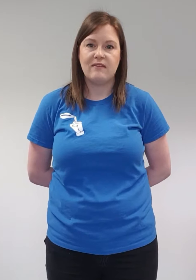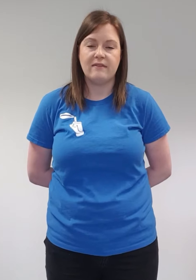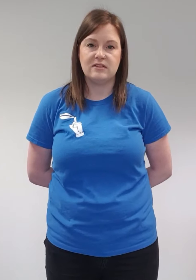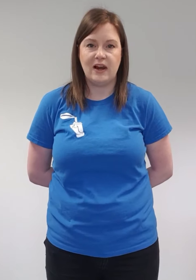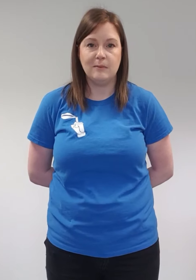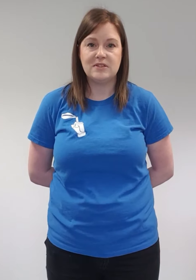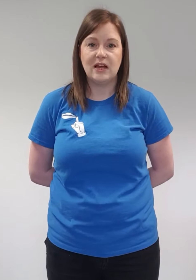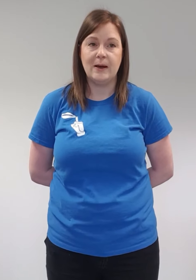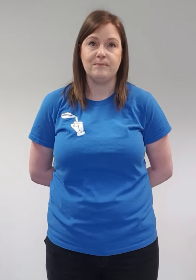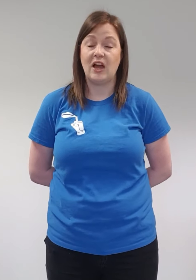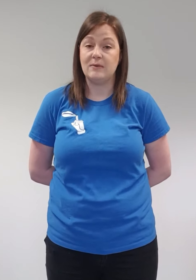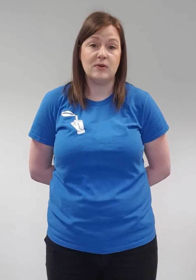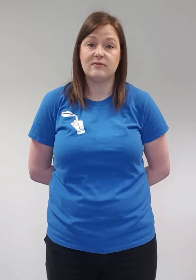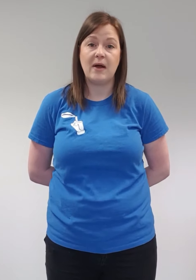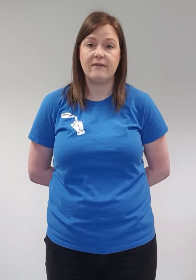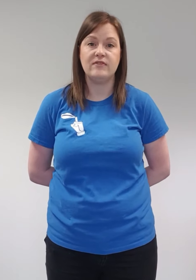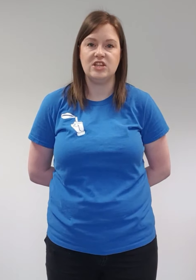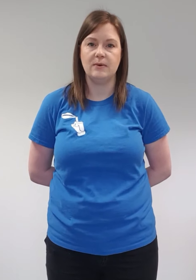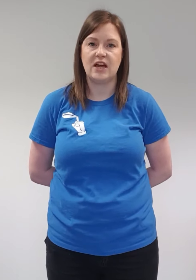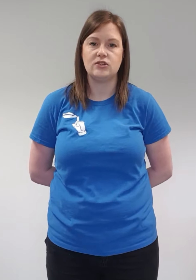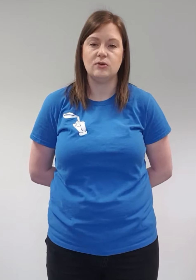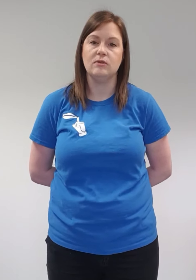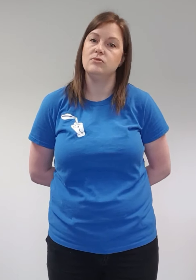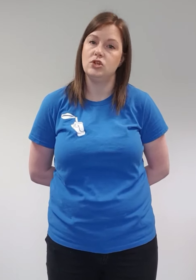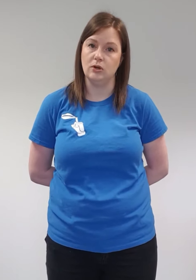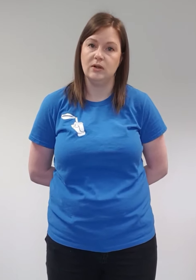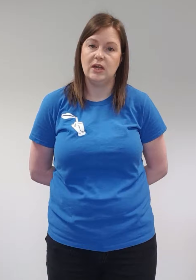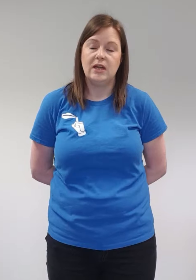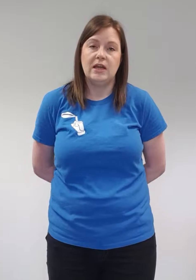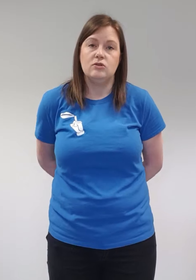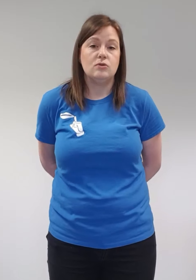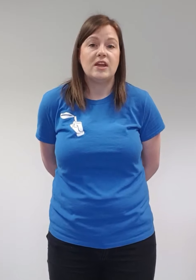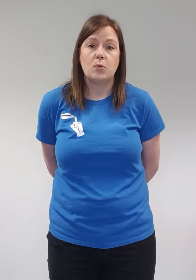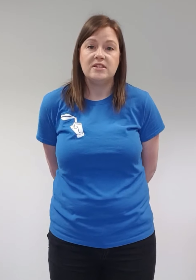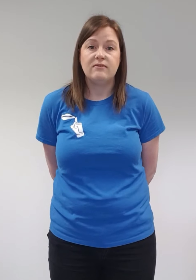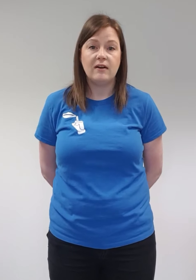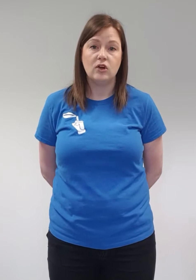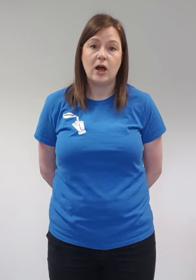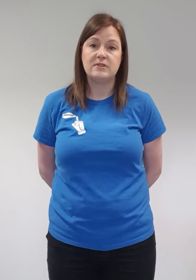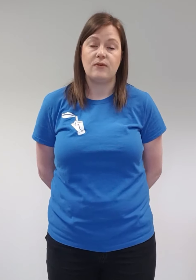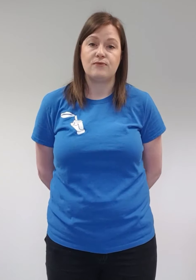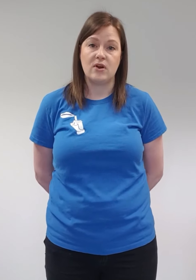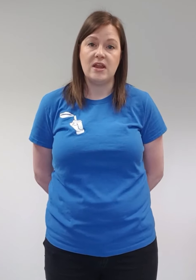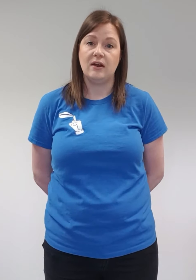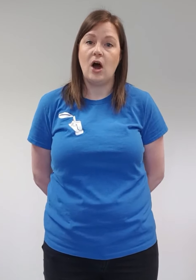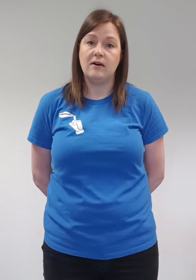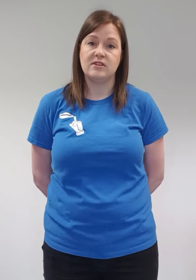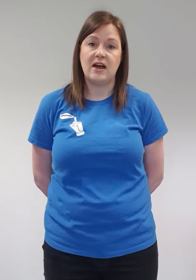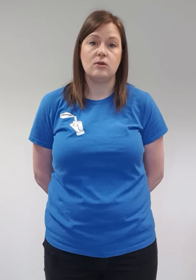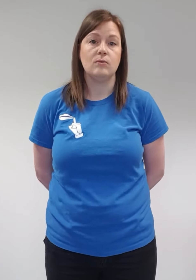ever developed, and most of them have a video attached to them too. You do get 25 lookups for free, and after that you will need